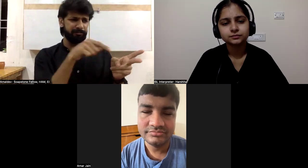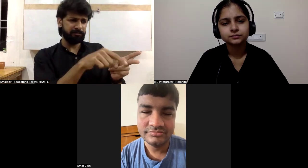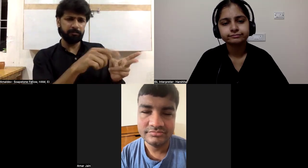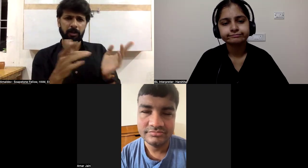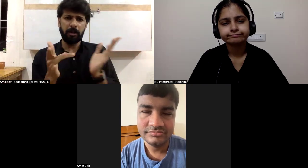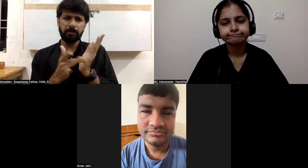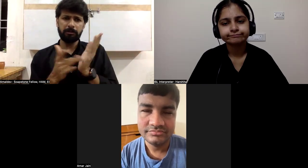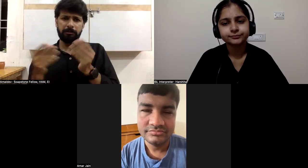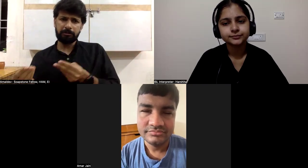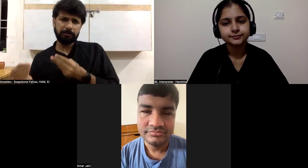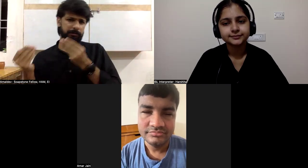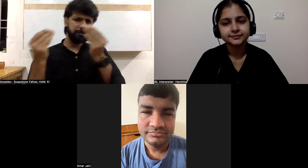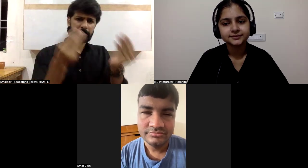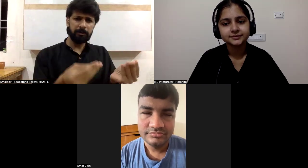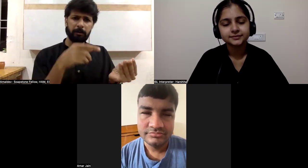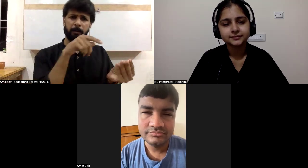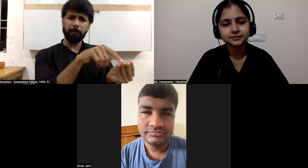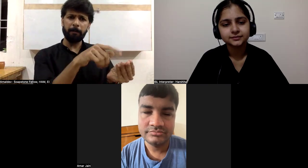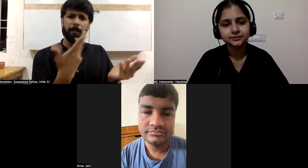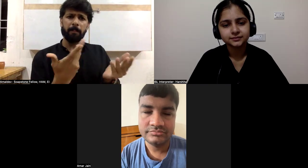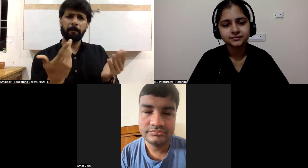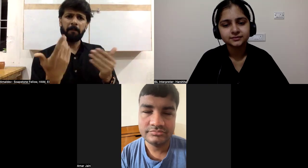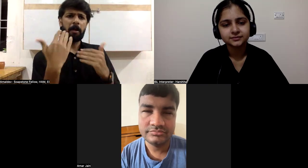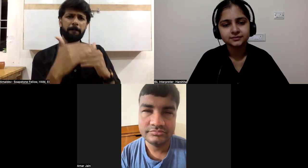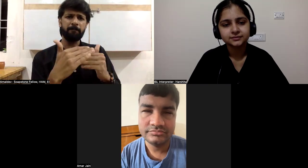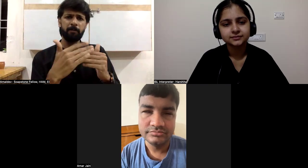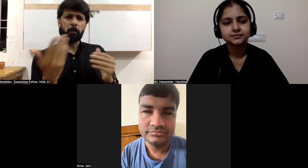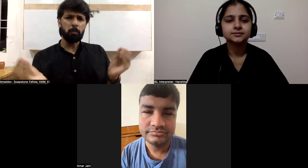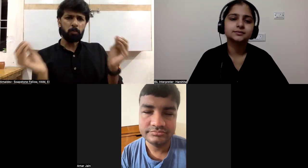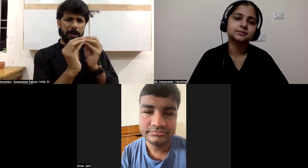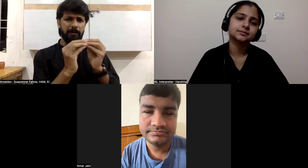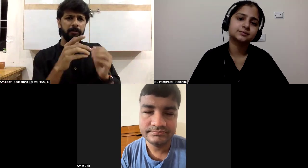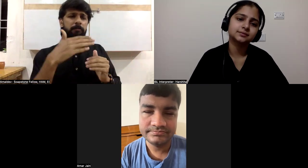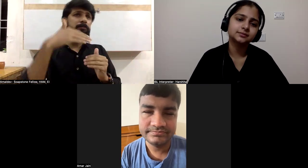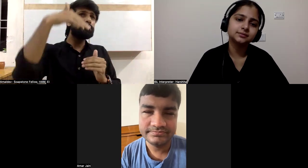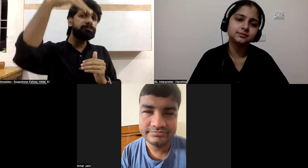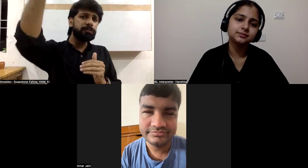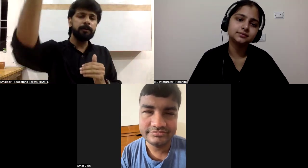you see that, with technology,